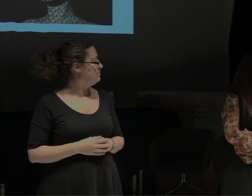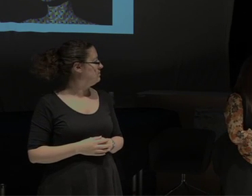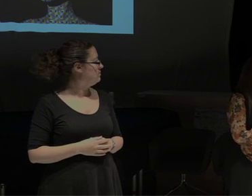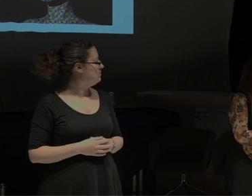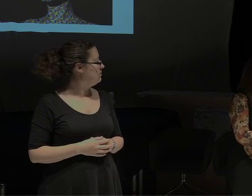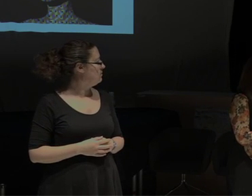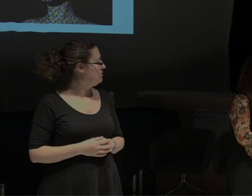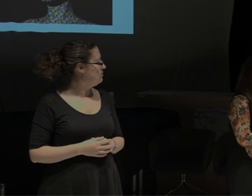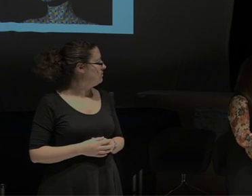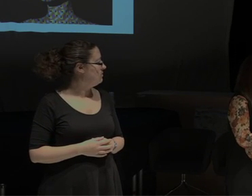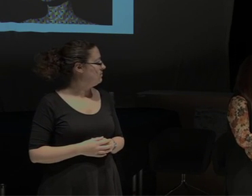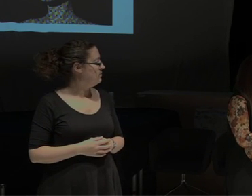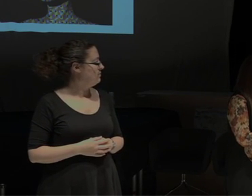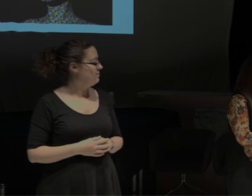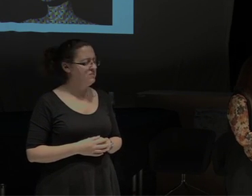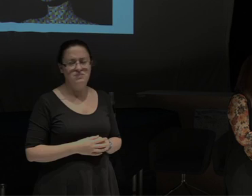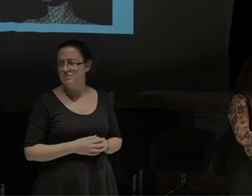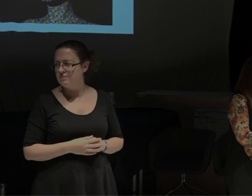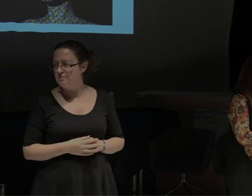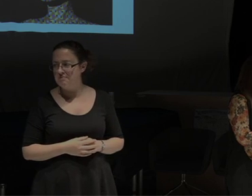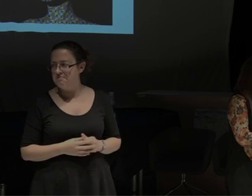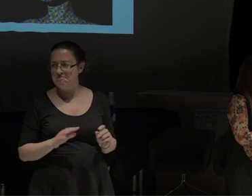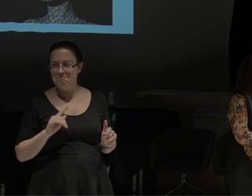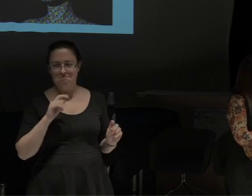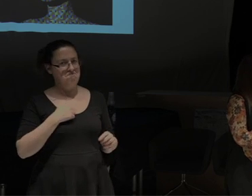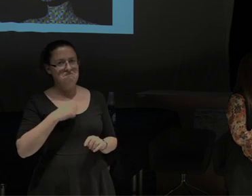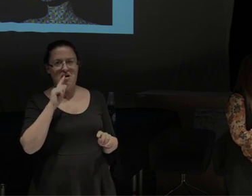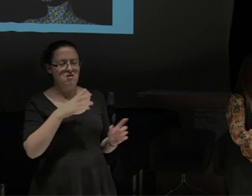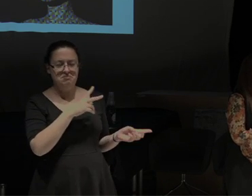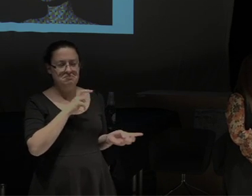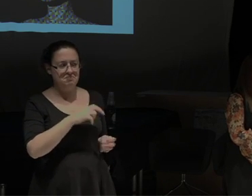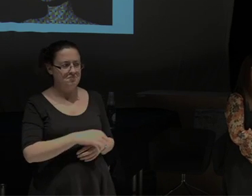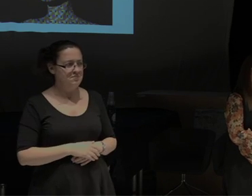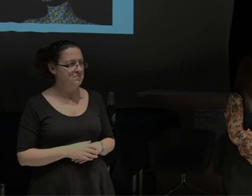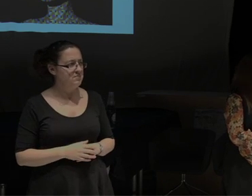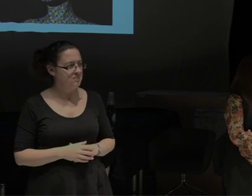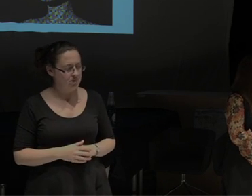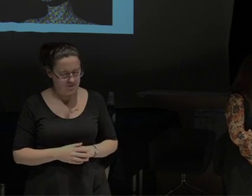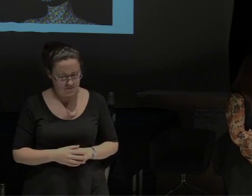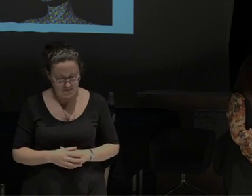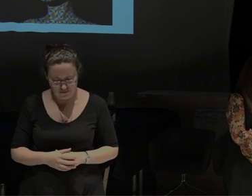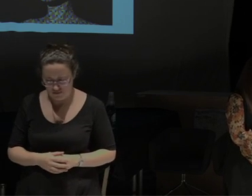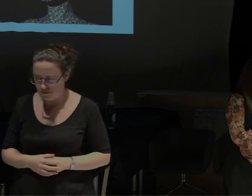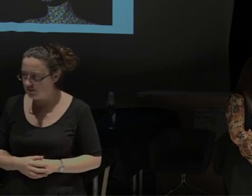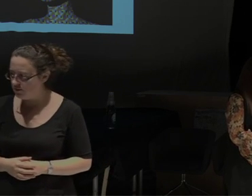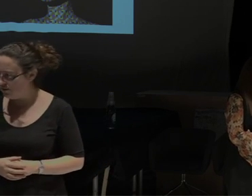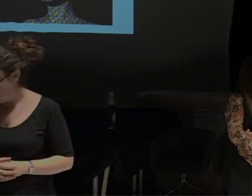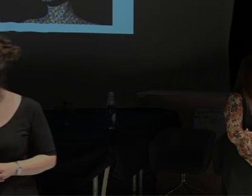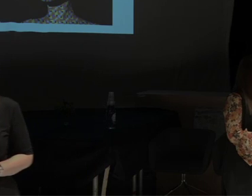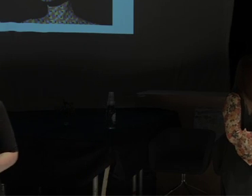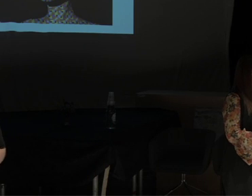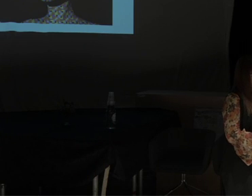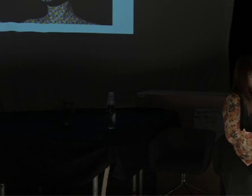Connect and collect your gifts, will use responsibly. Trust yourself, it's your true